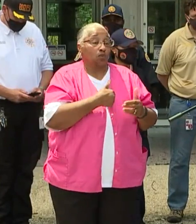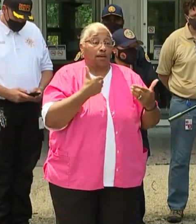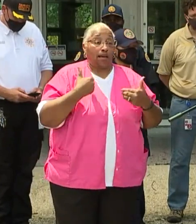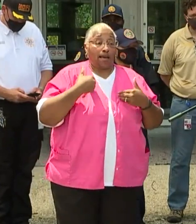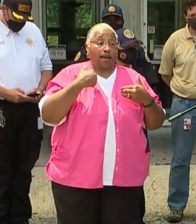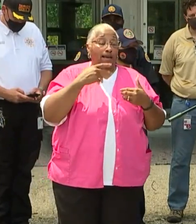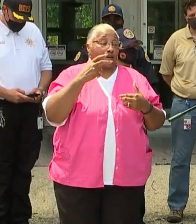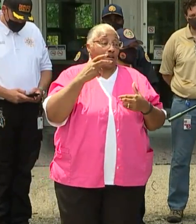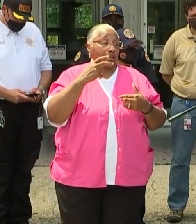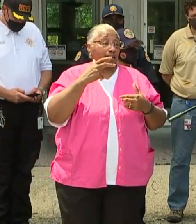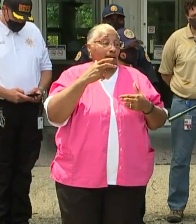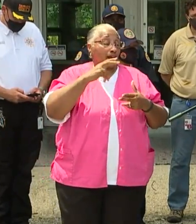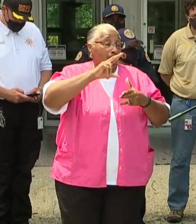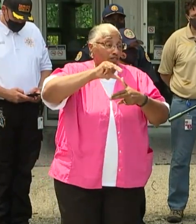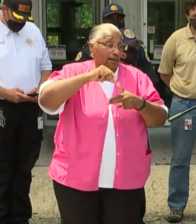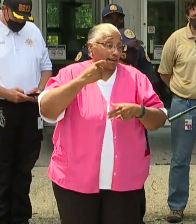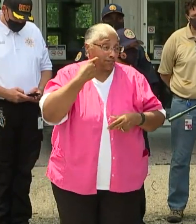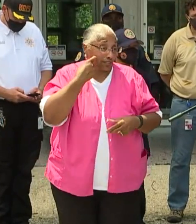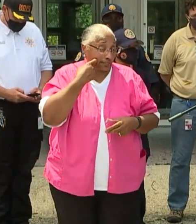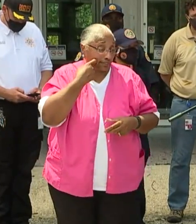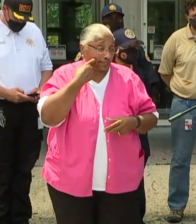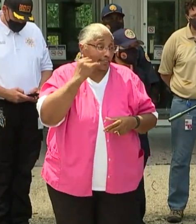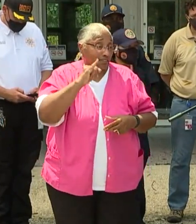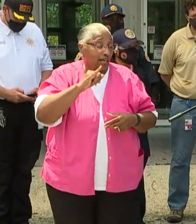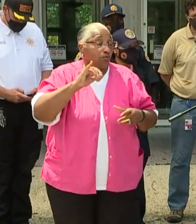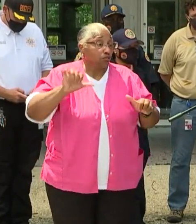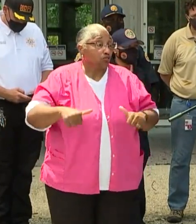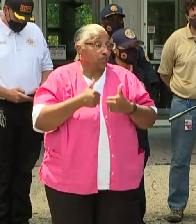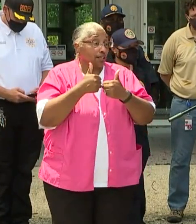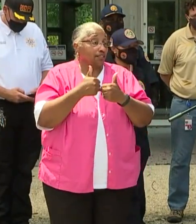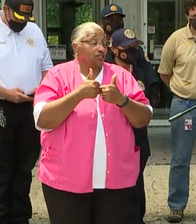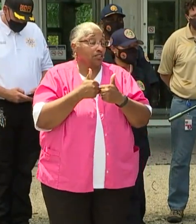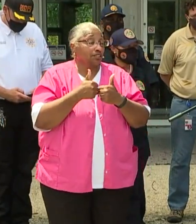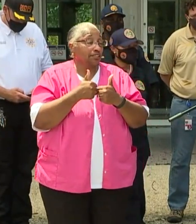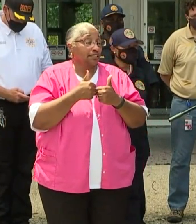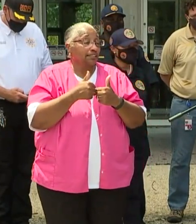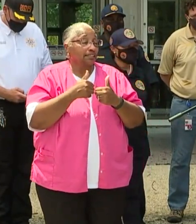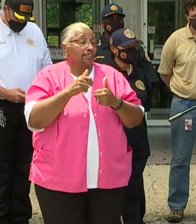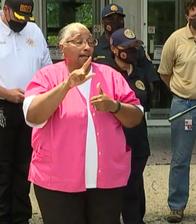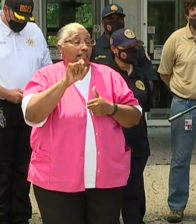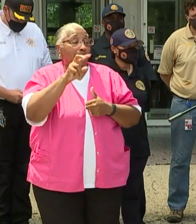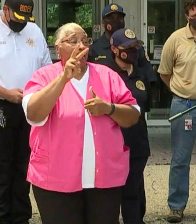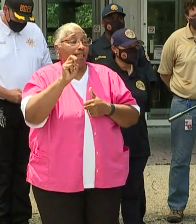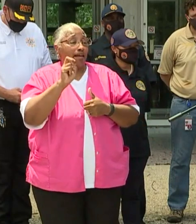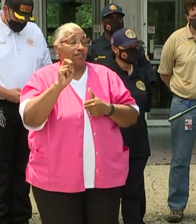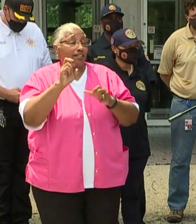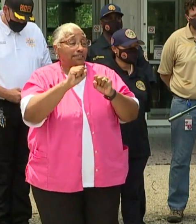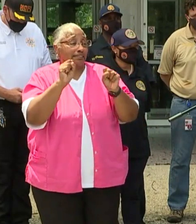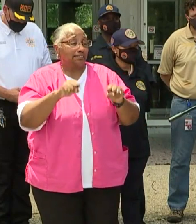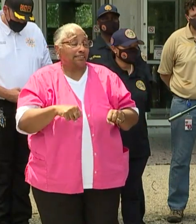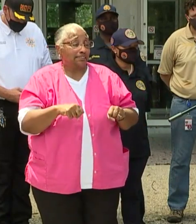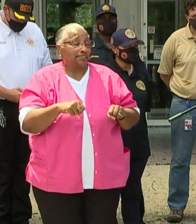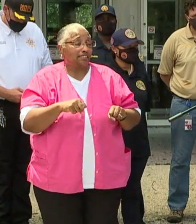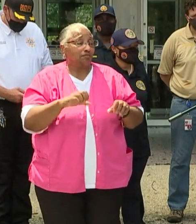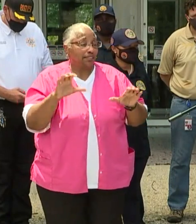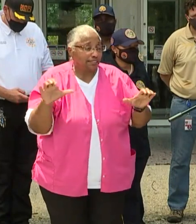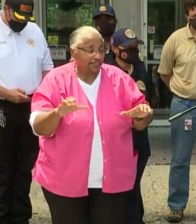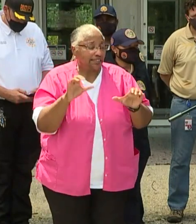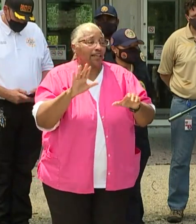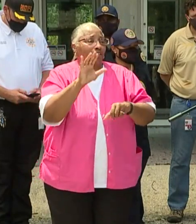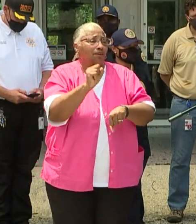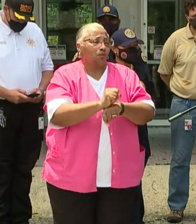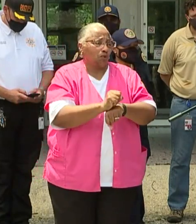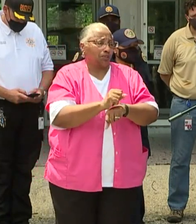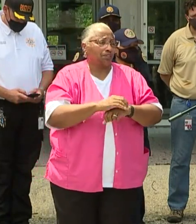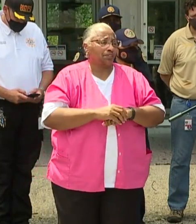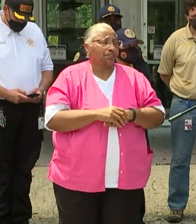was challenging. It was an intense storm, and the levee systems functioned as designed. And so I